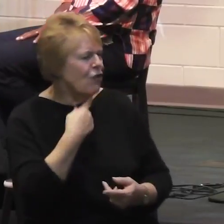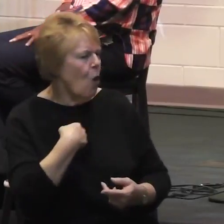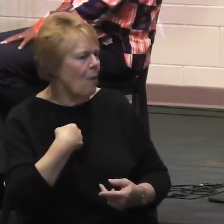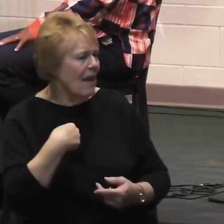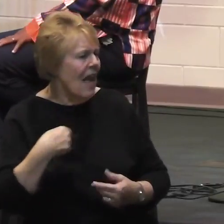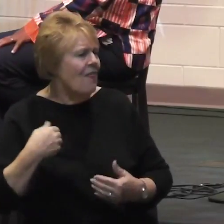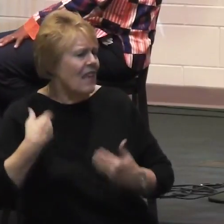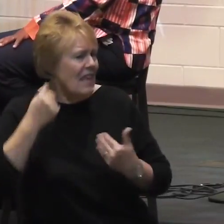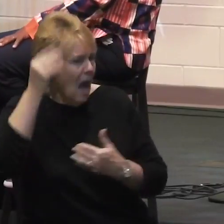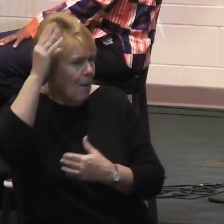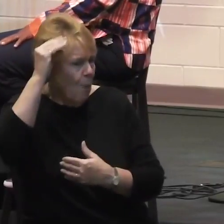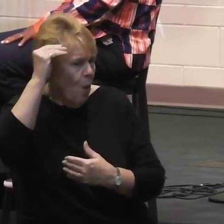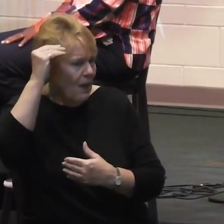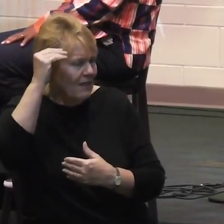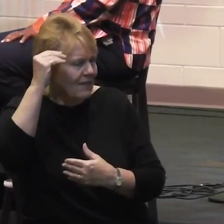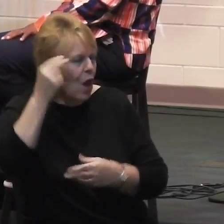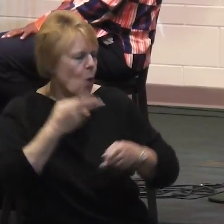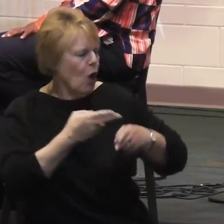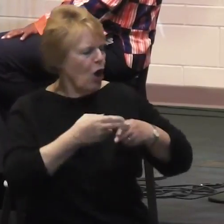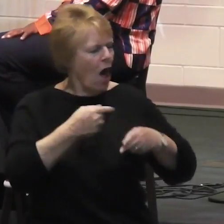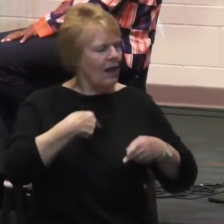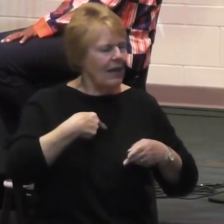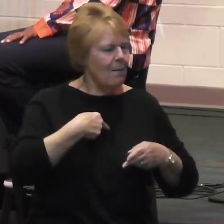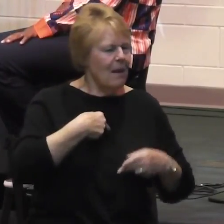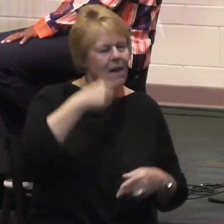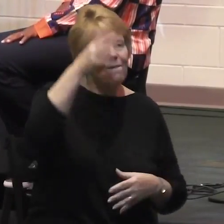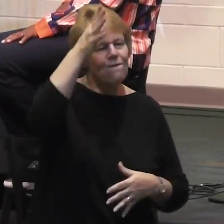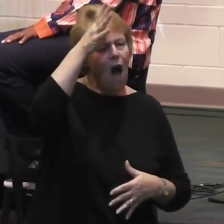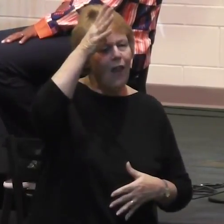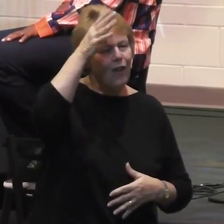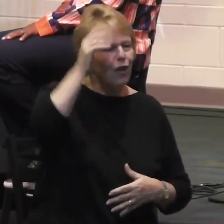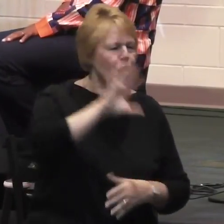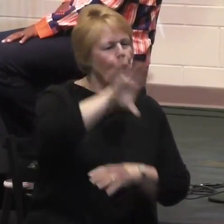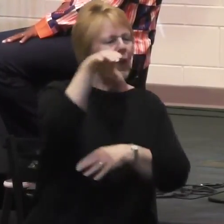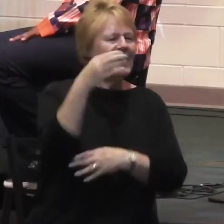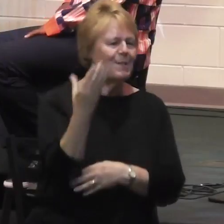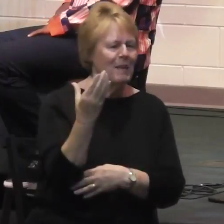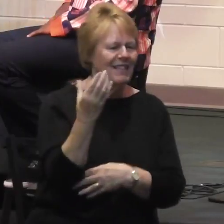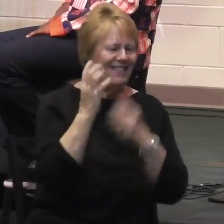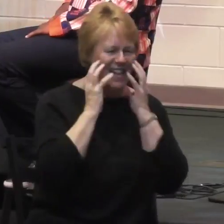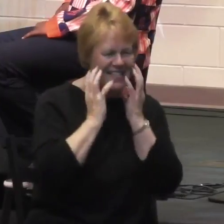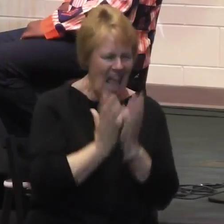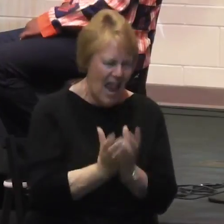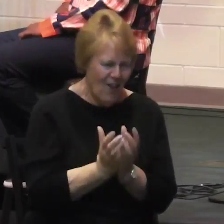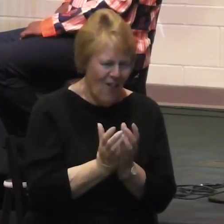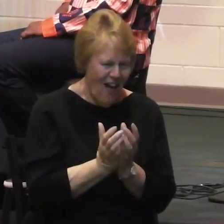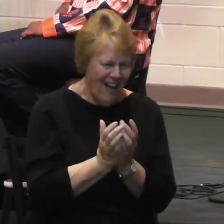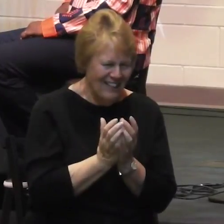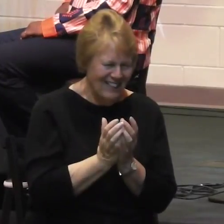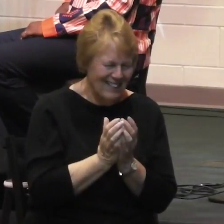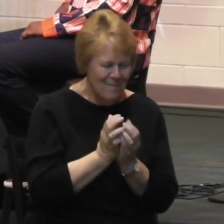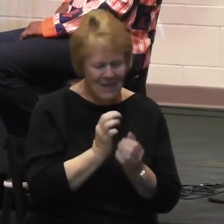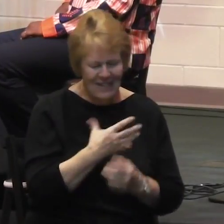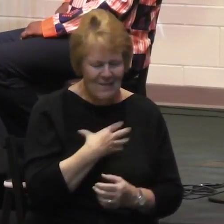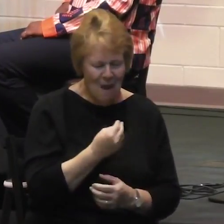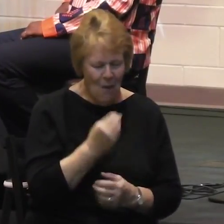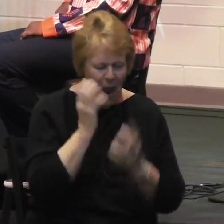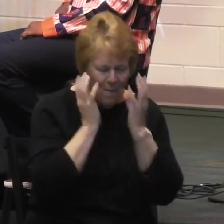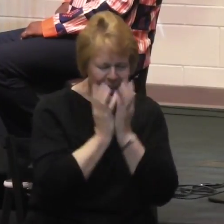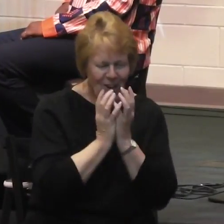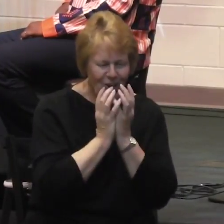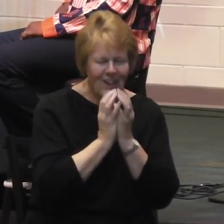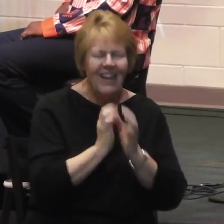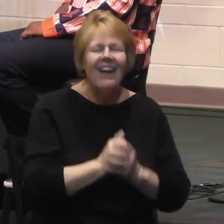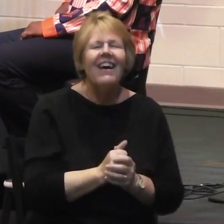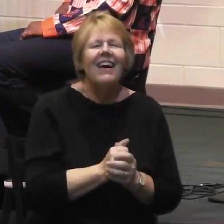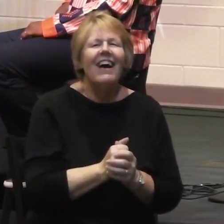We had a lot of fun with Eric. He's a great pastor. Yeah. Yeah, so the next slide is another more recent